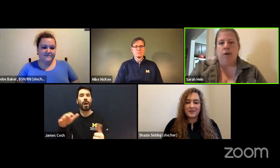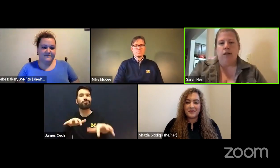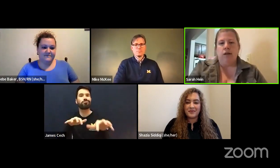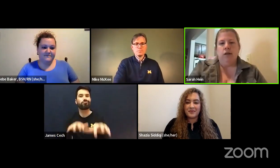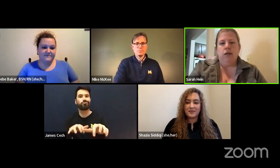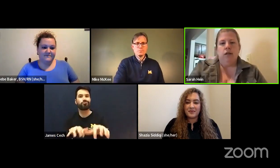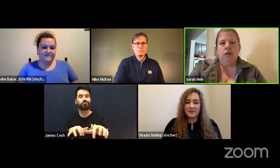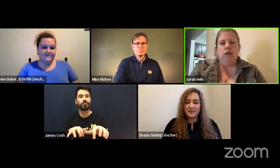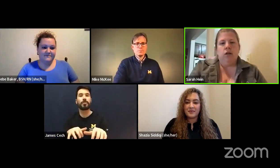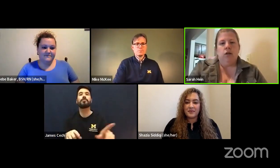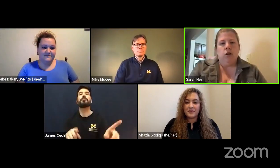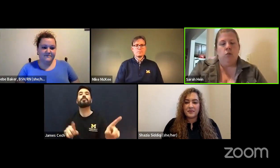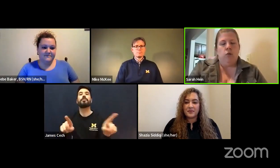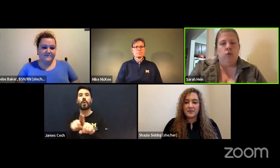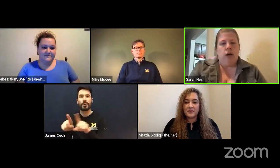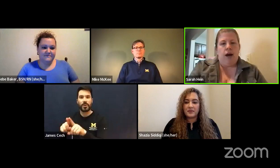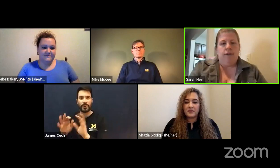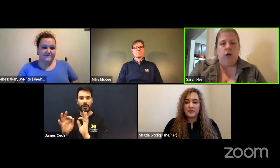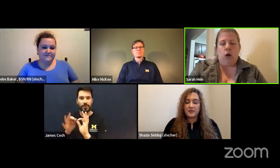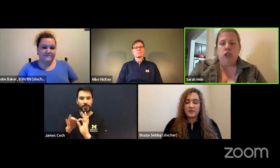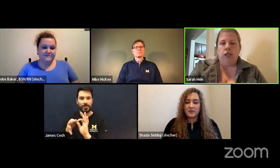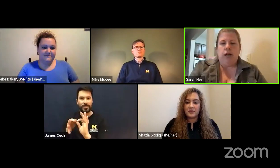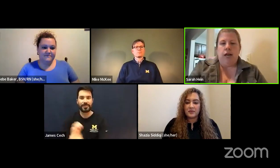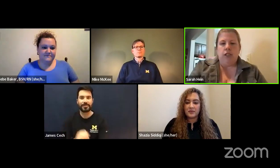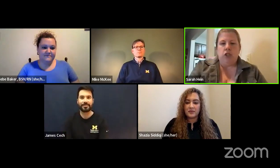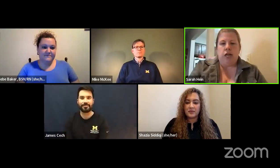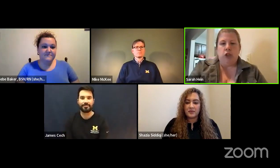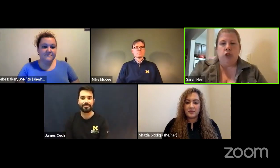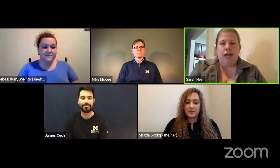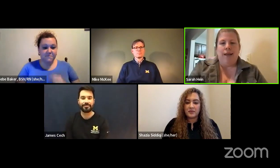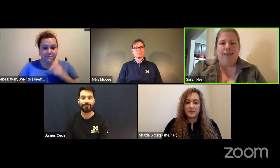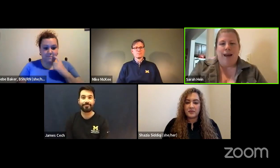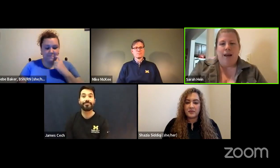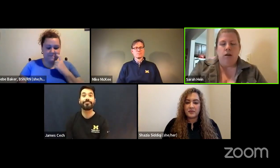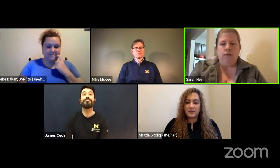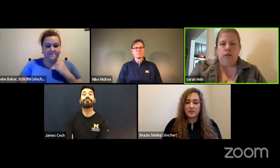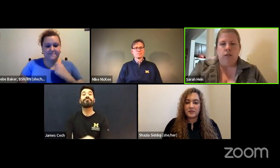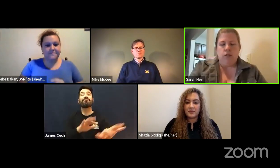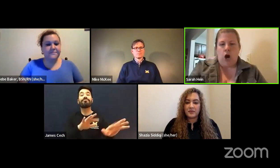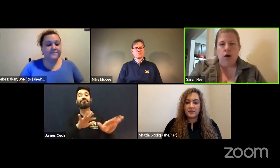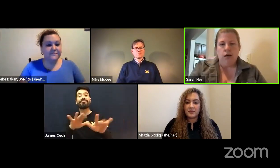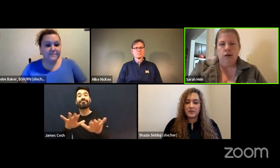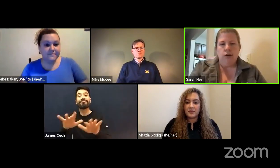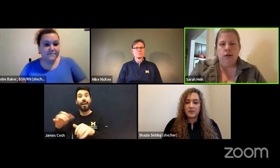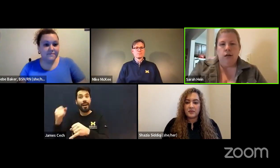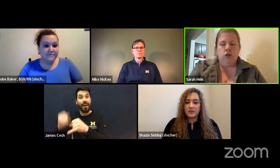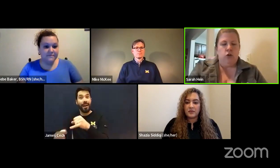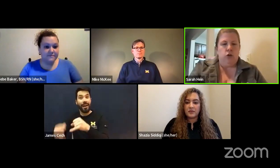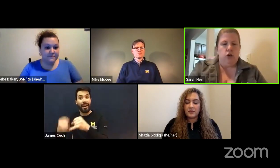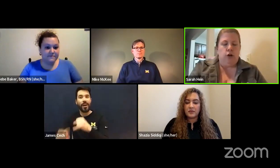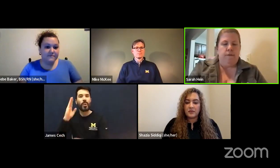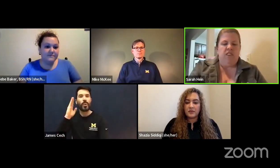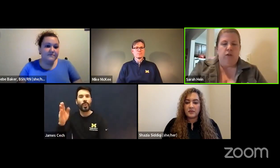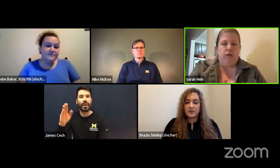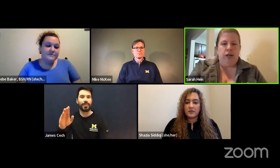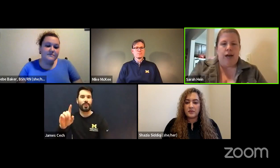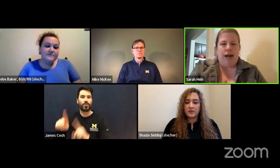interpreting. We will have a question and answer session at the end of this talk. You can feel free to ask